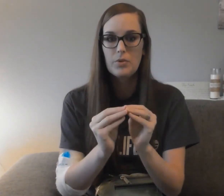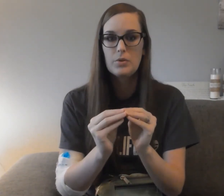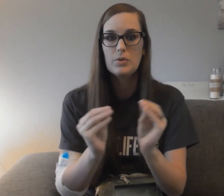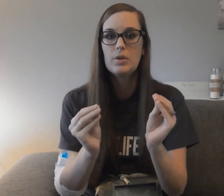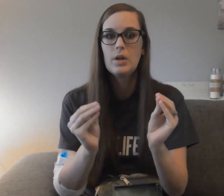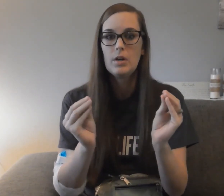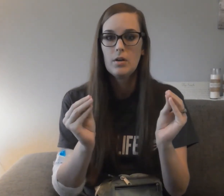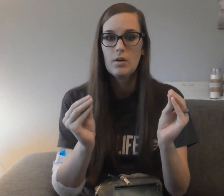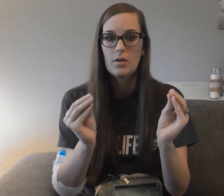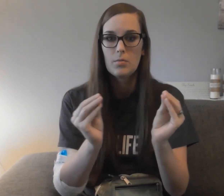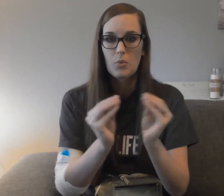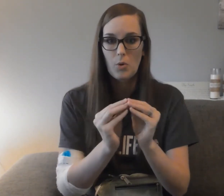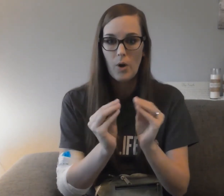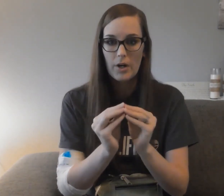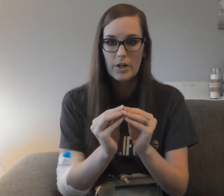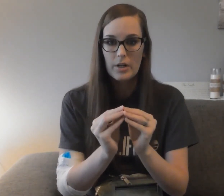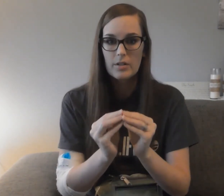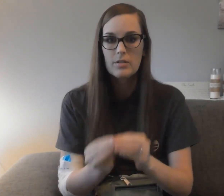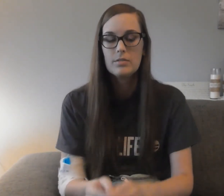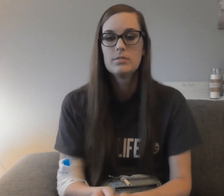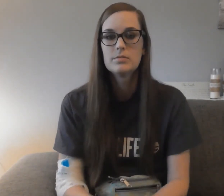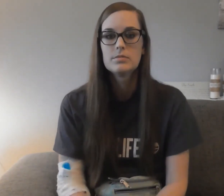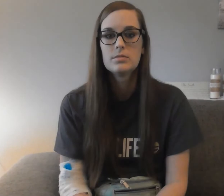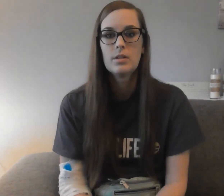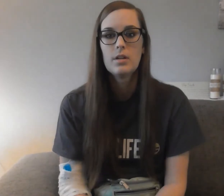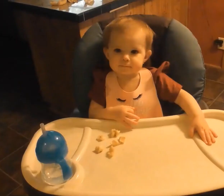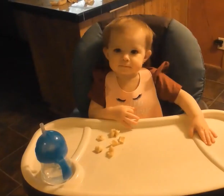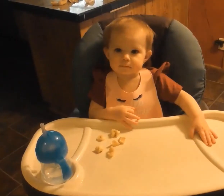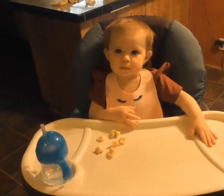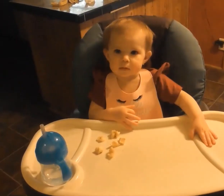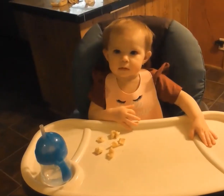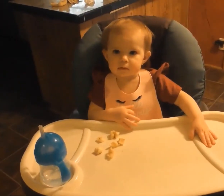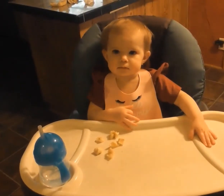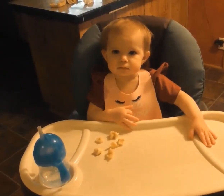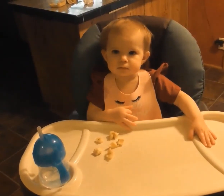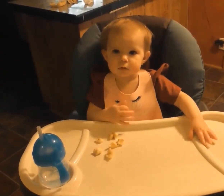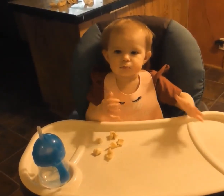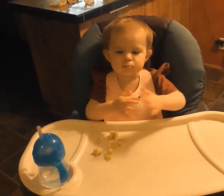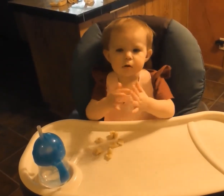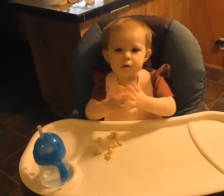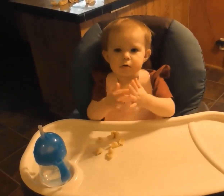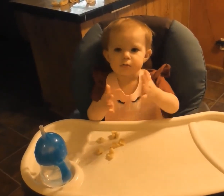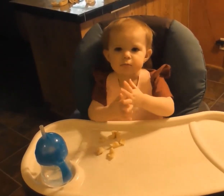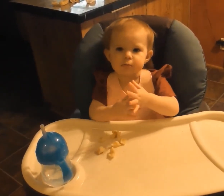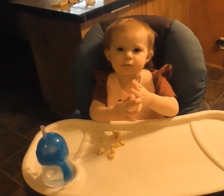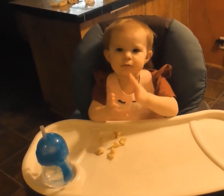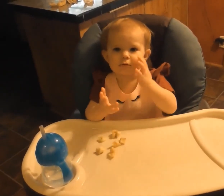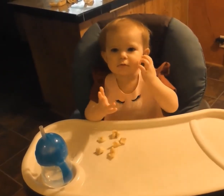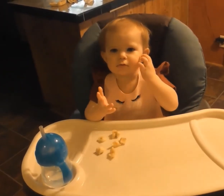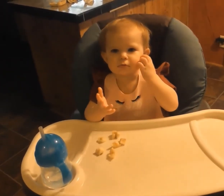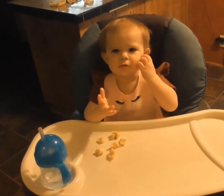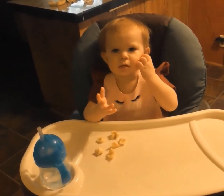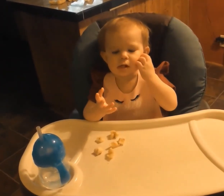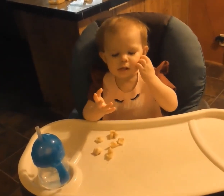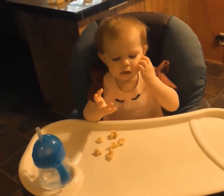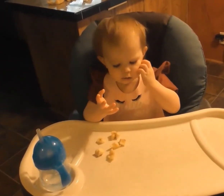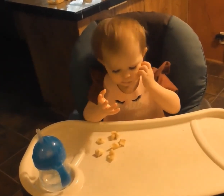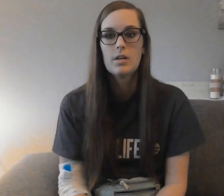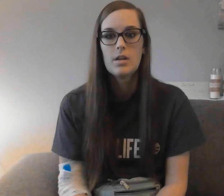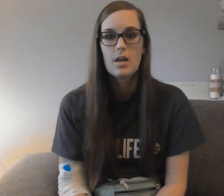food, more water. Do you want more? Good girl.